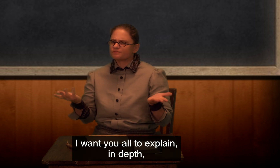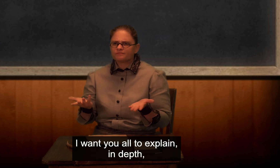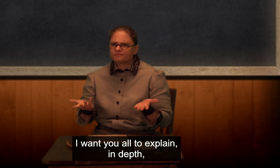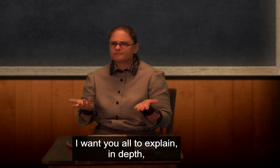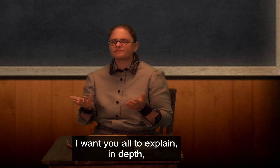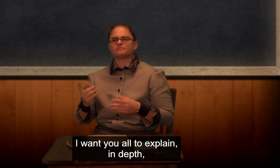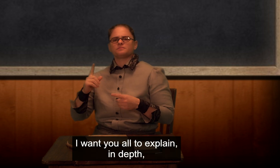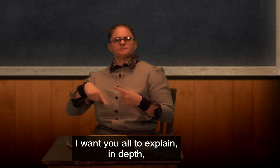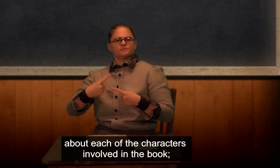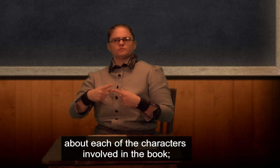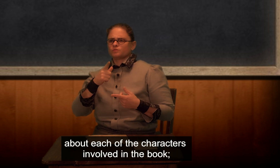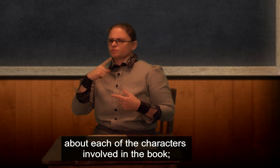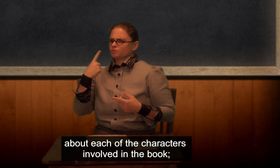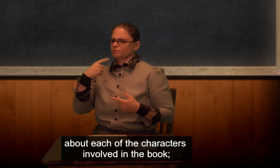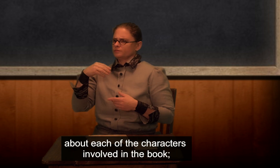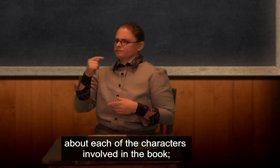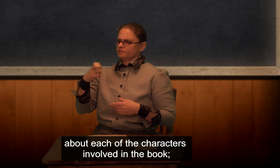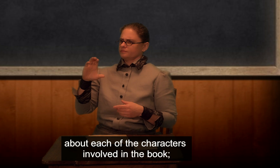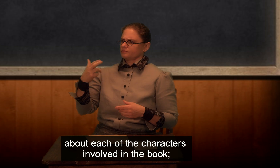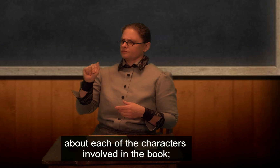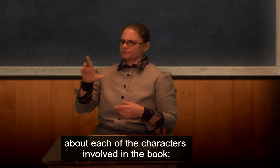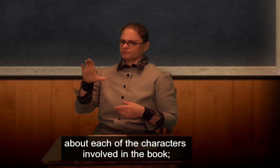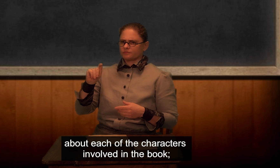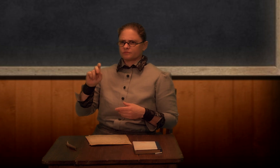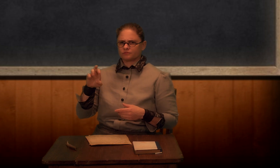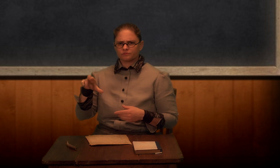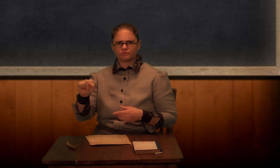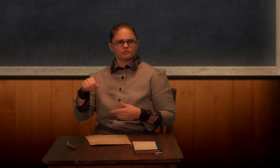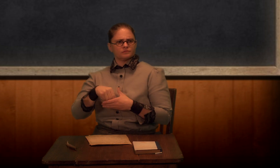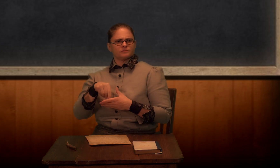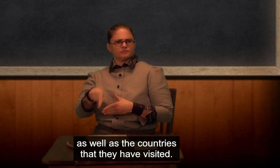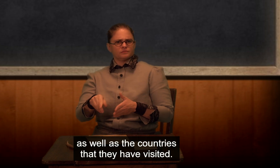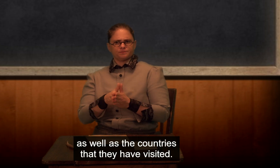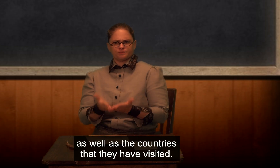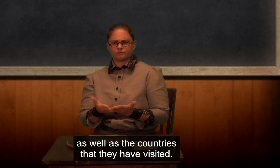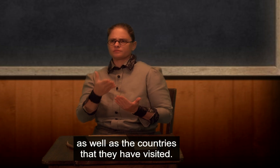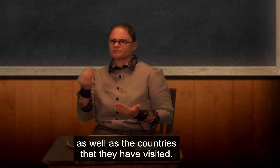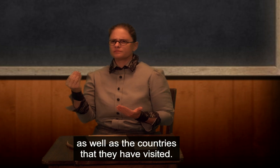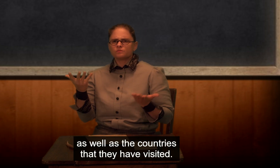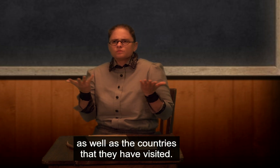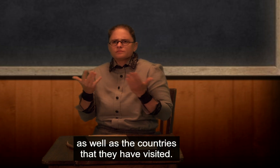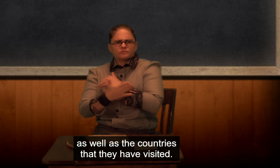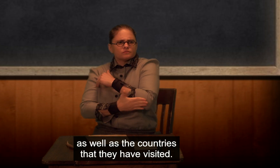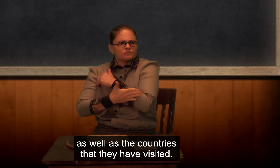explain in depth about each of the characters involved in the book, as well as the countries that they have